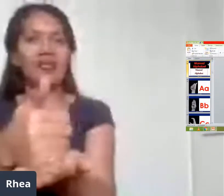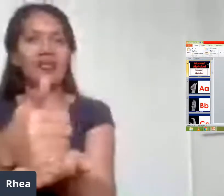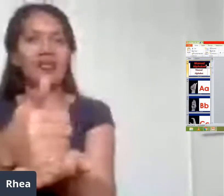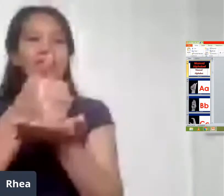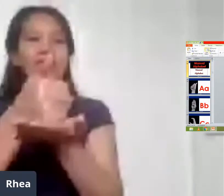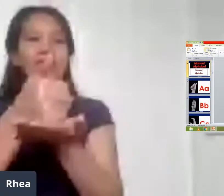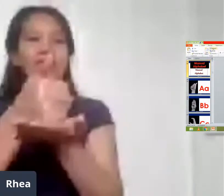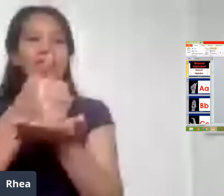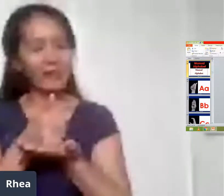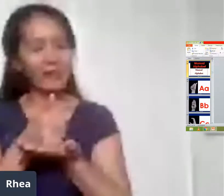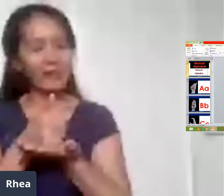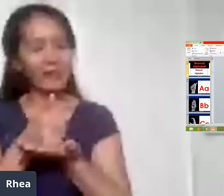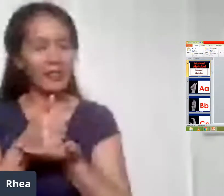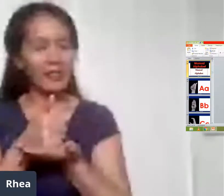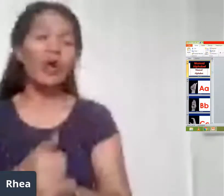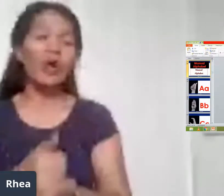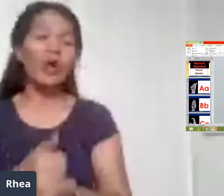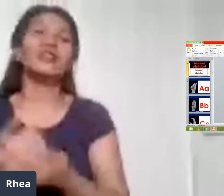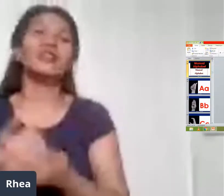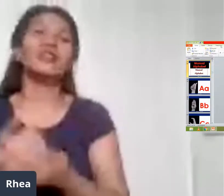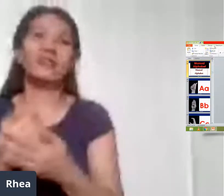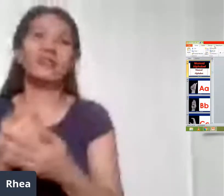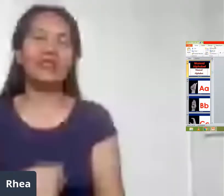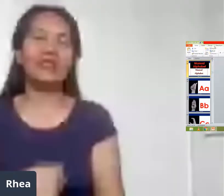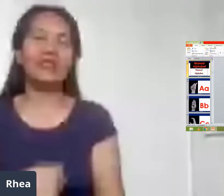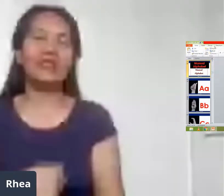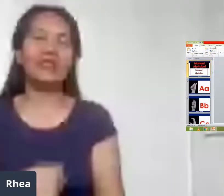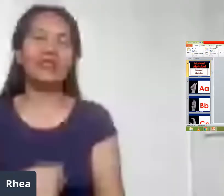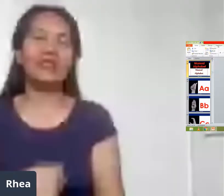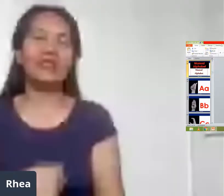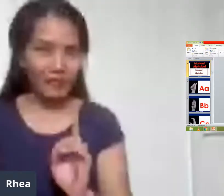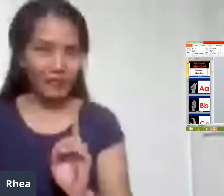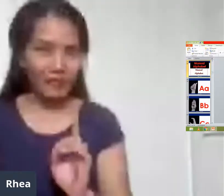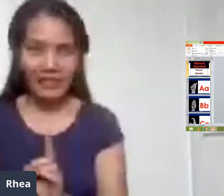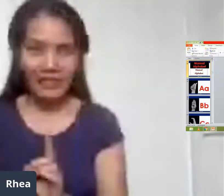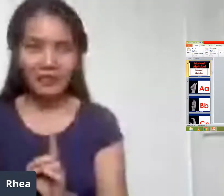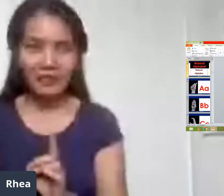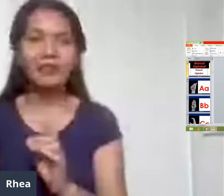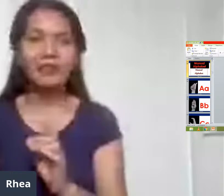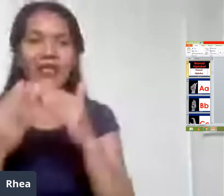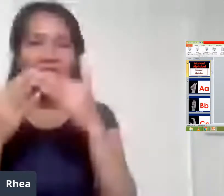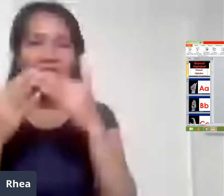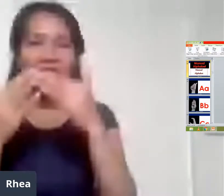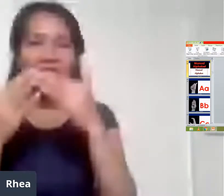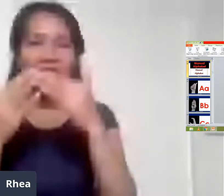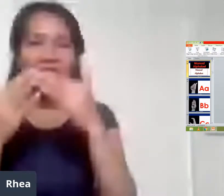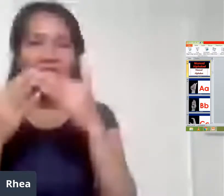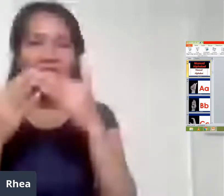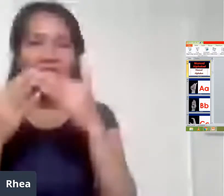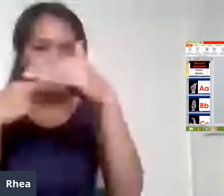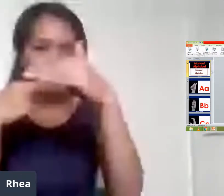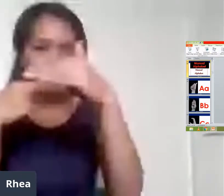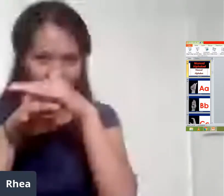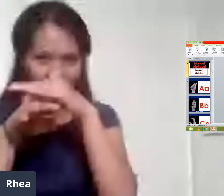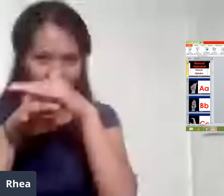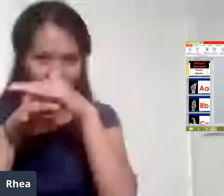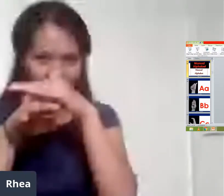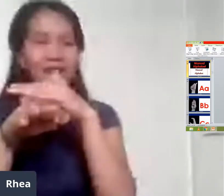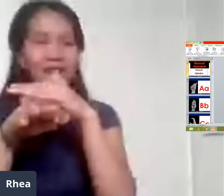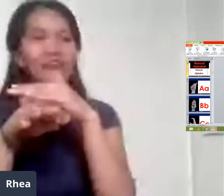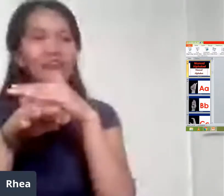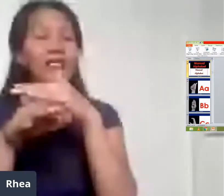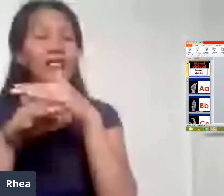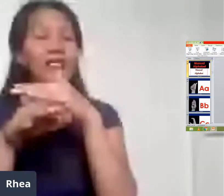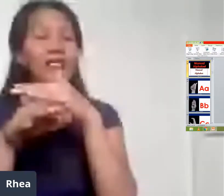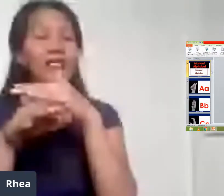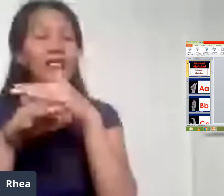Aid. This is helping you and helping me. Or it could be learning. This basic sign language would be